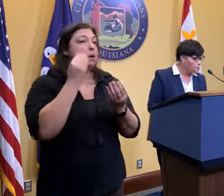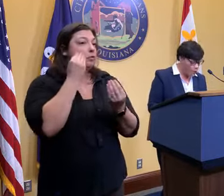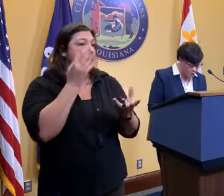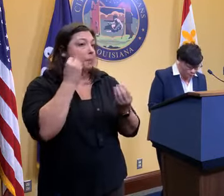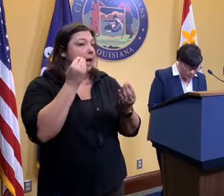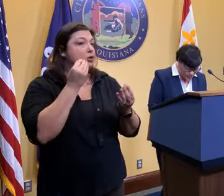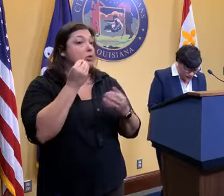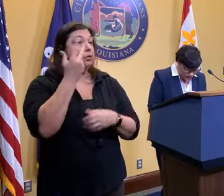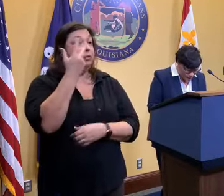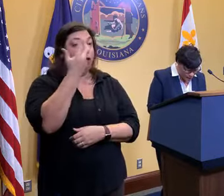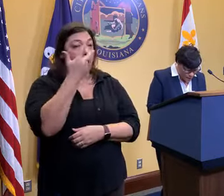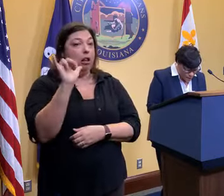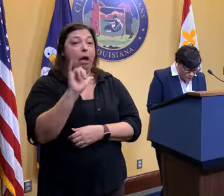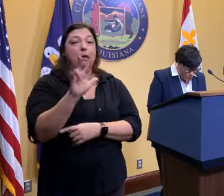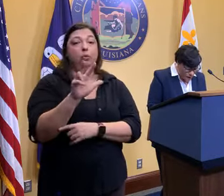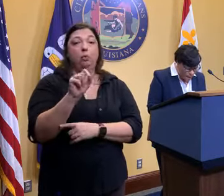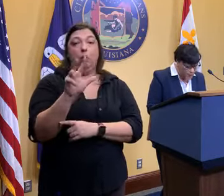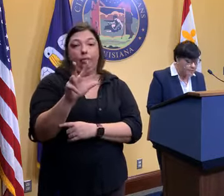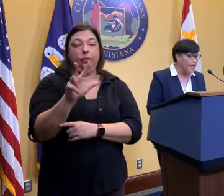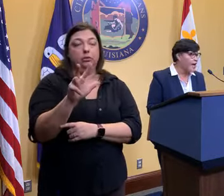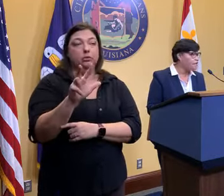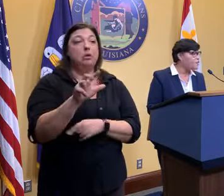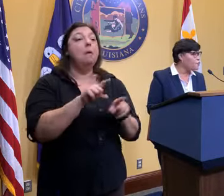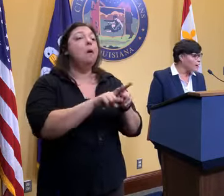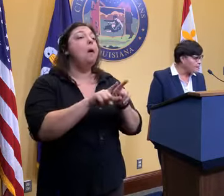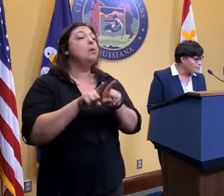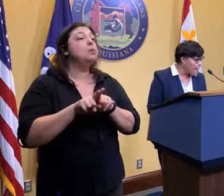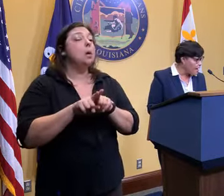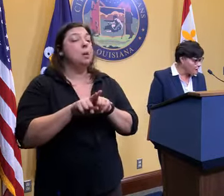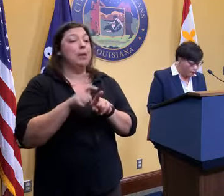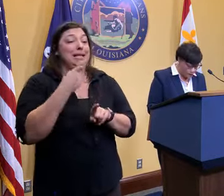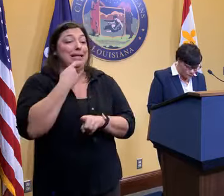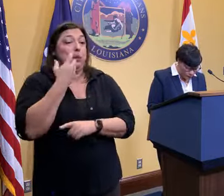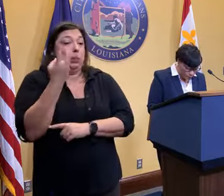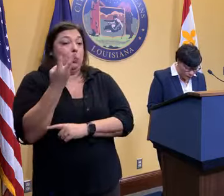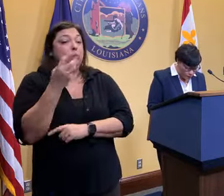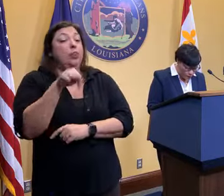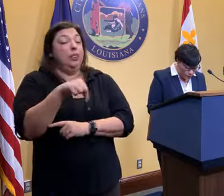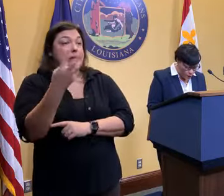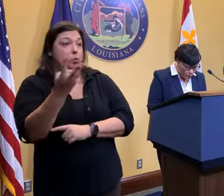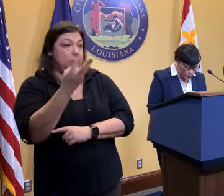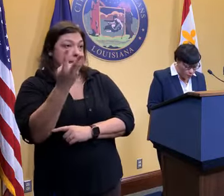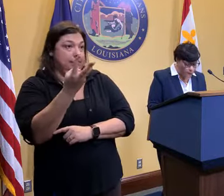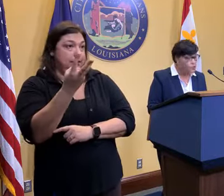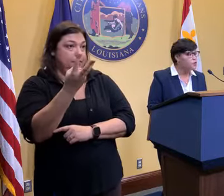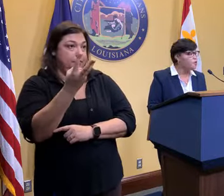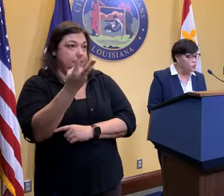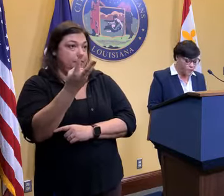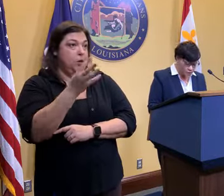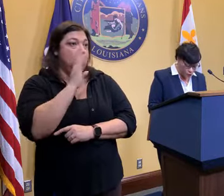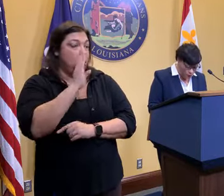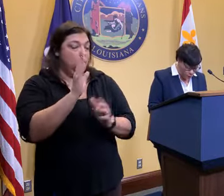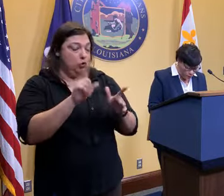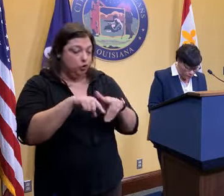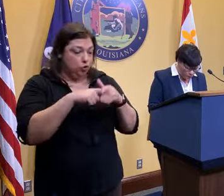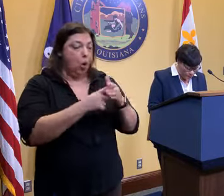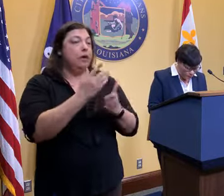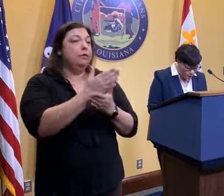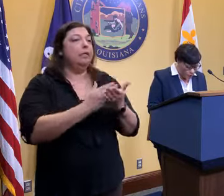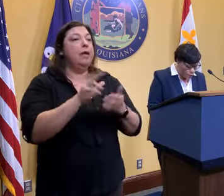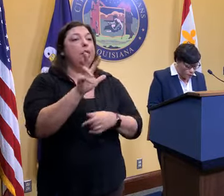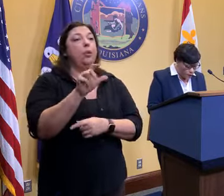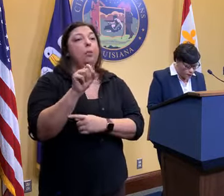what 3.3 means. But what I will say, as of Wednesday of this week, we will officially move into